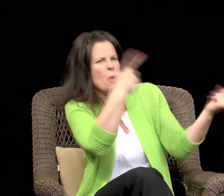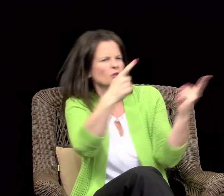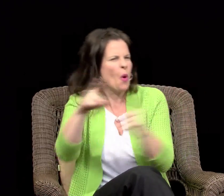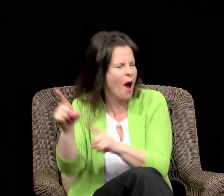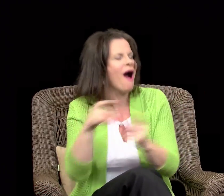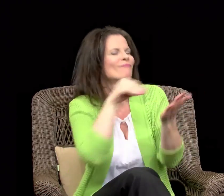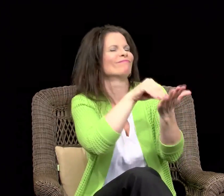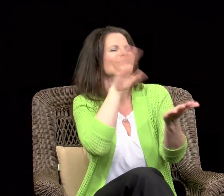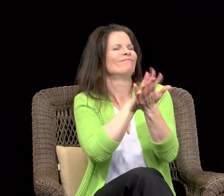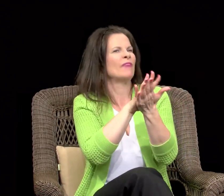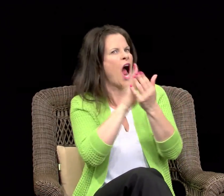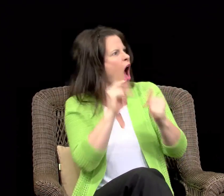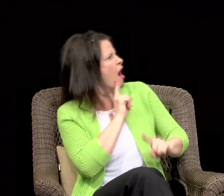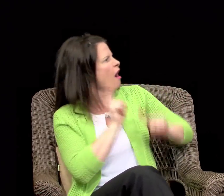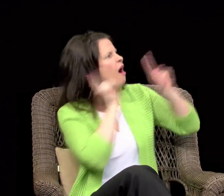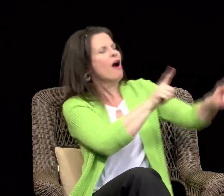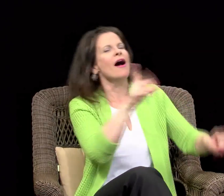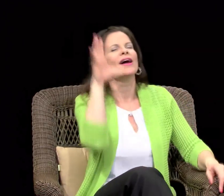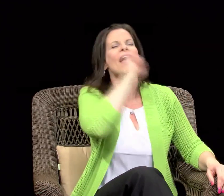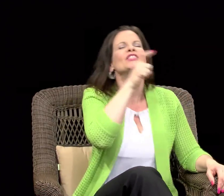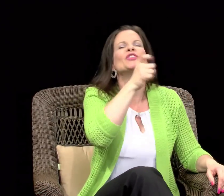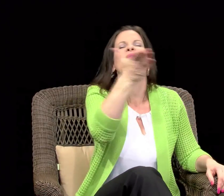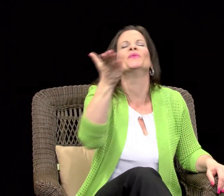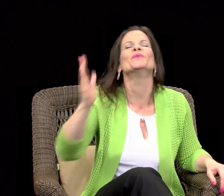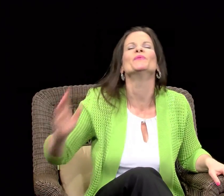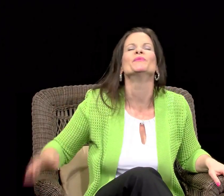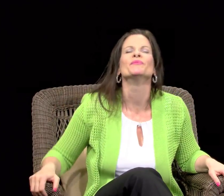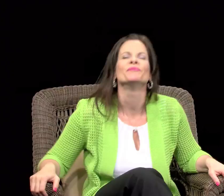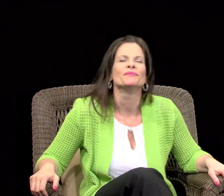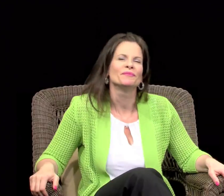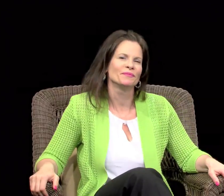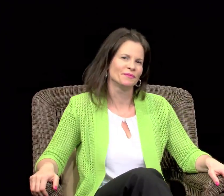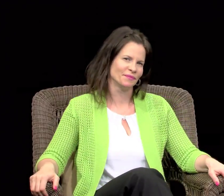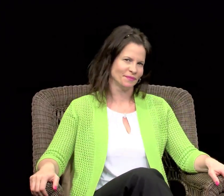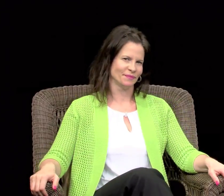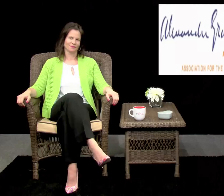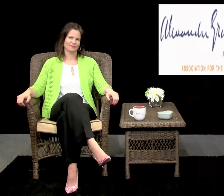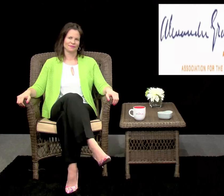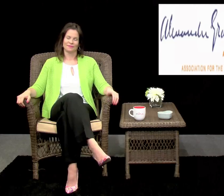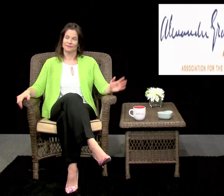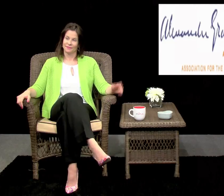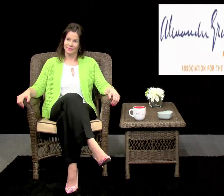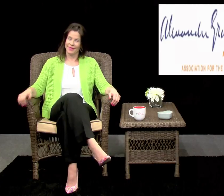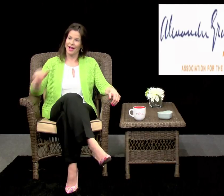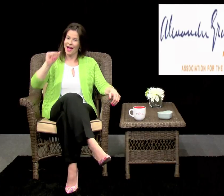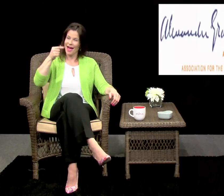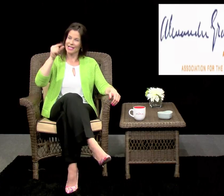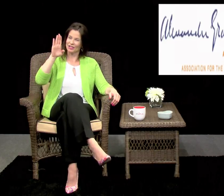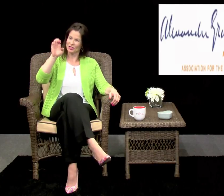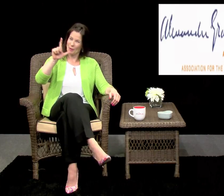Post, with Nyle DiMarco. So they had put that down that he responded. So guess who responded to